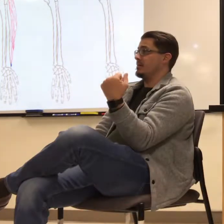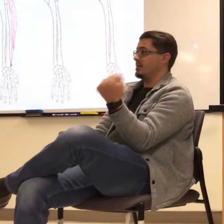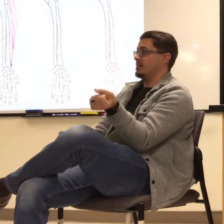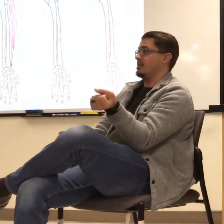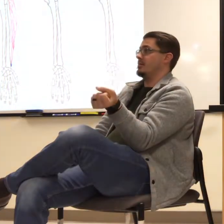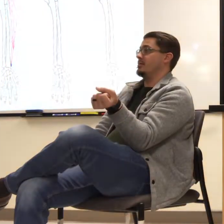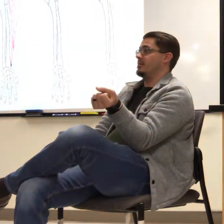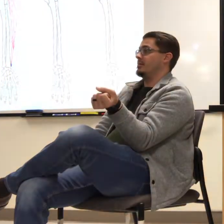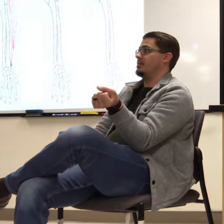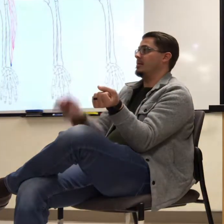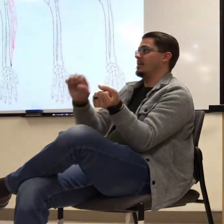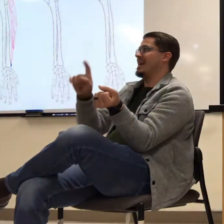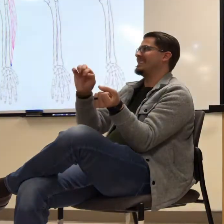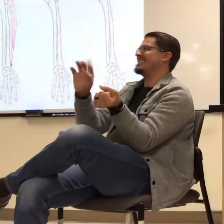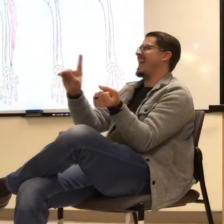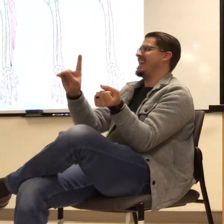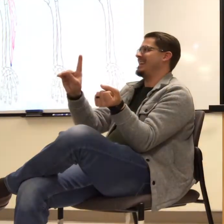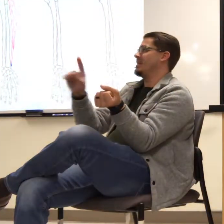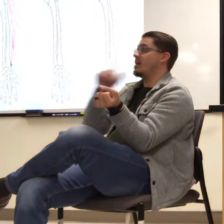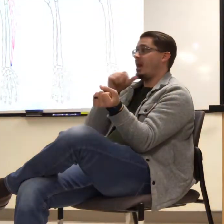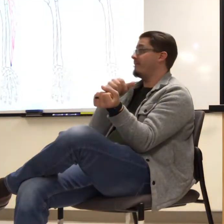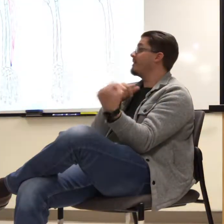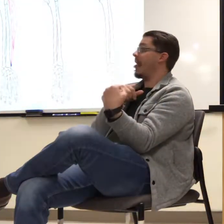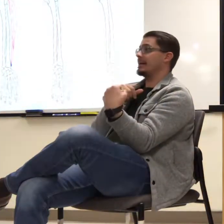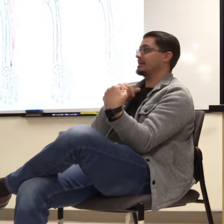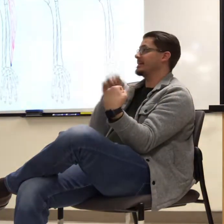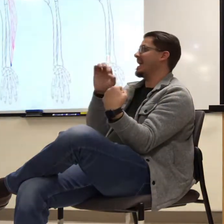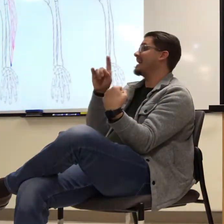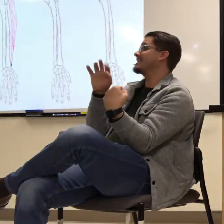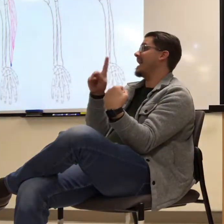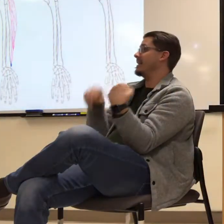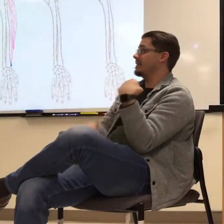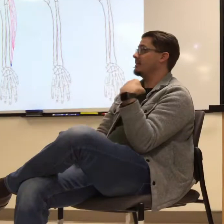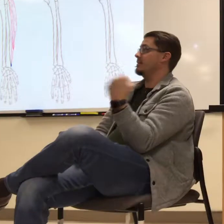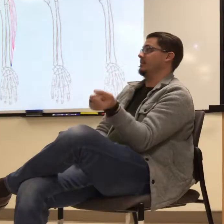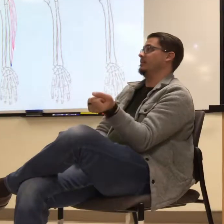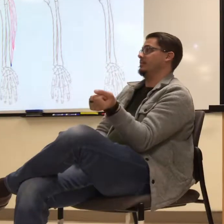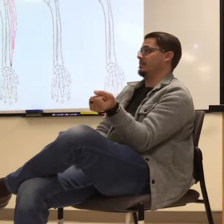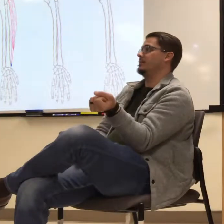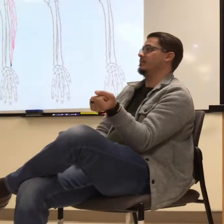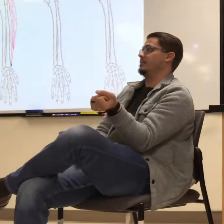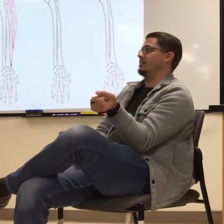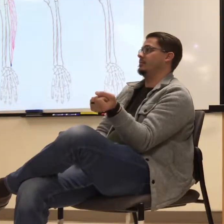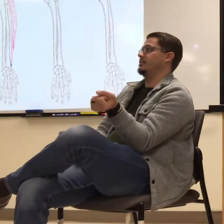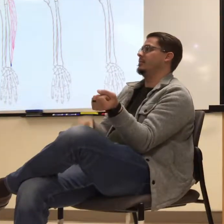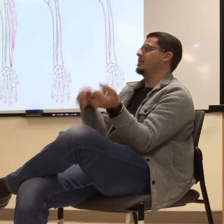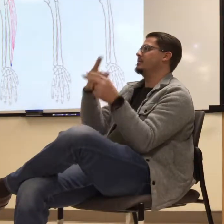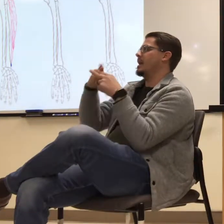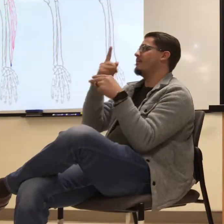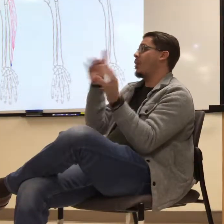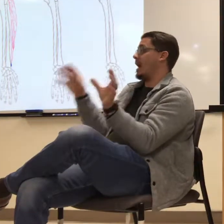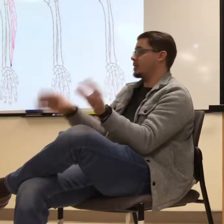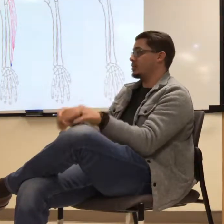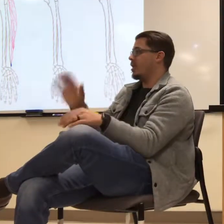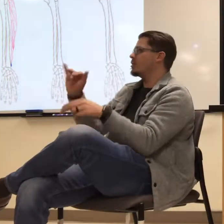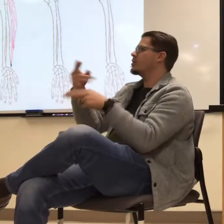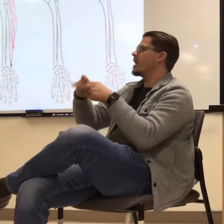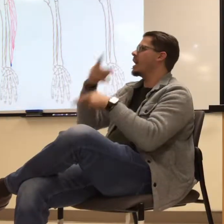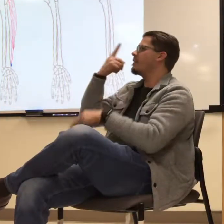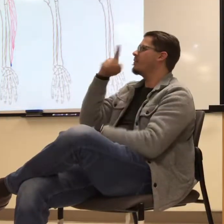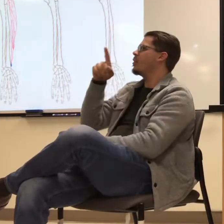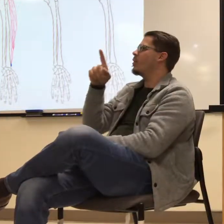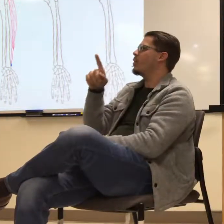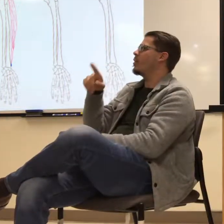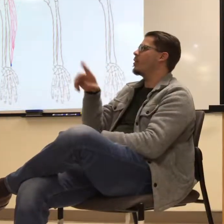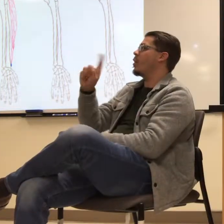extend wrist. So it is named for its action. It's also named for